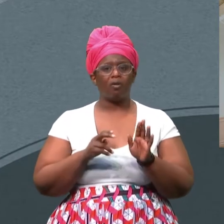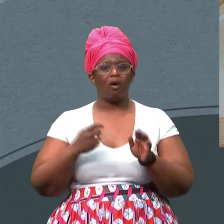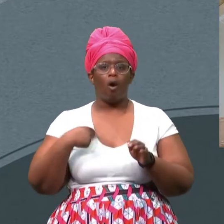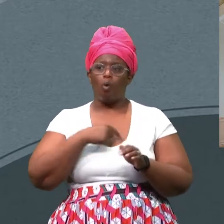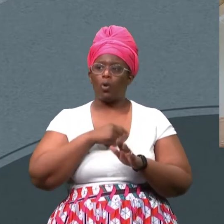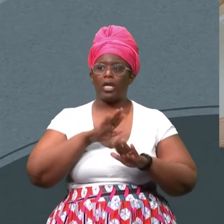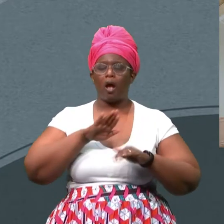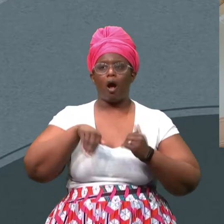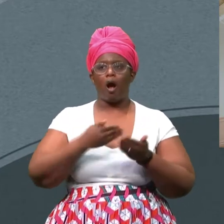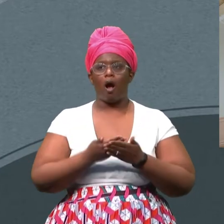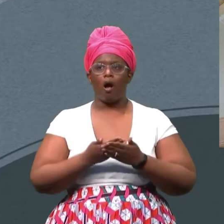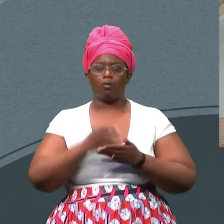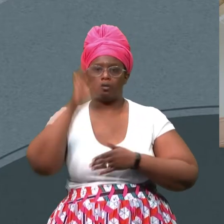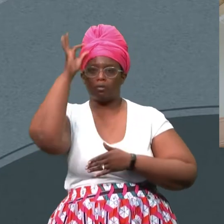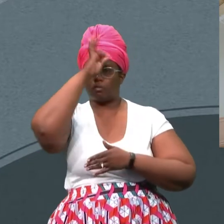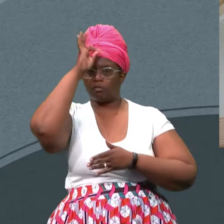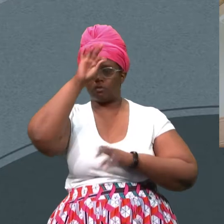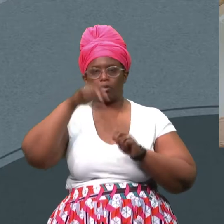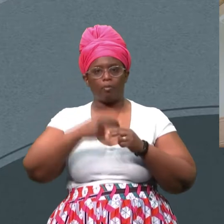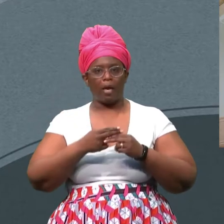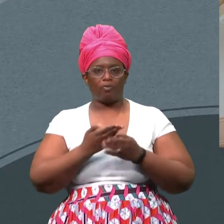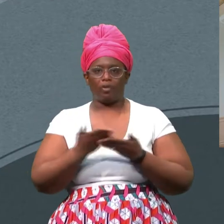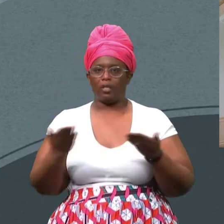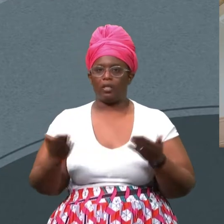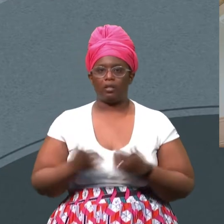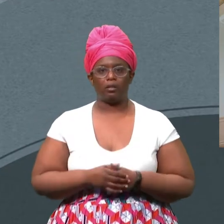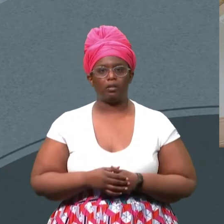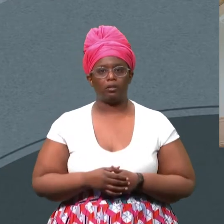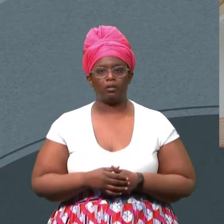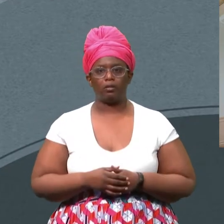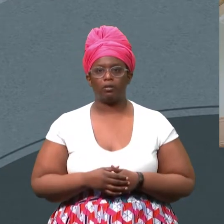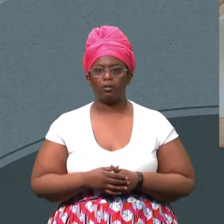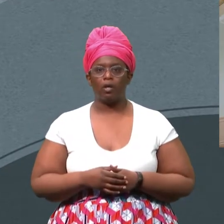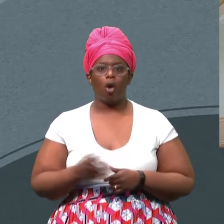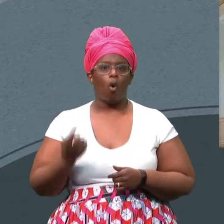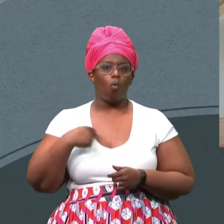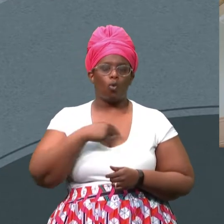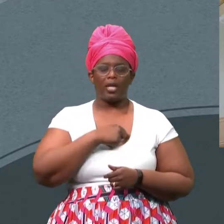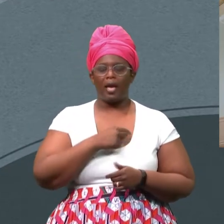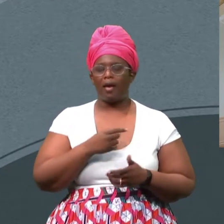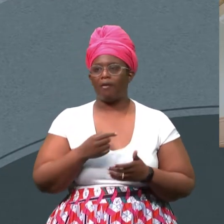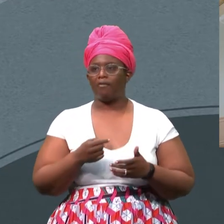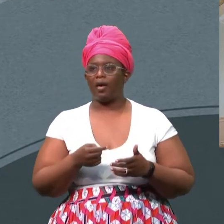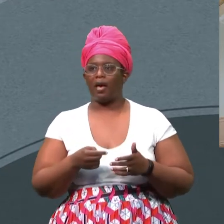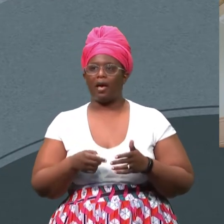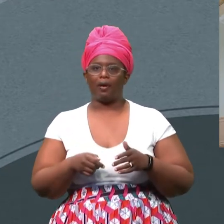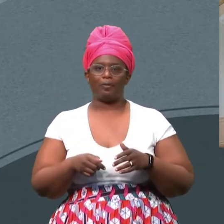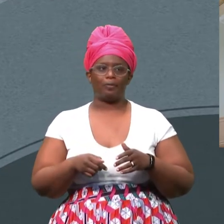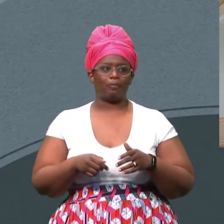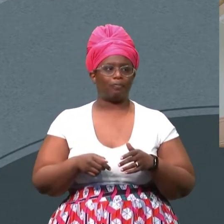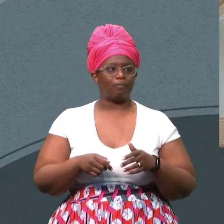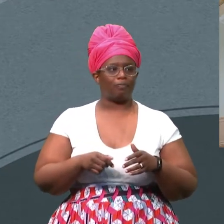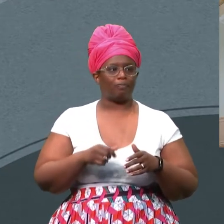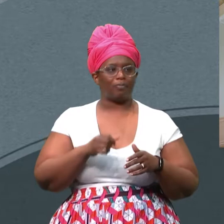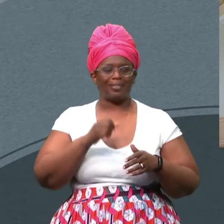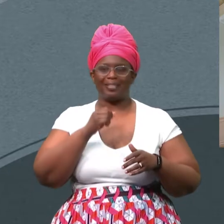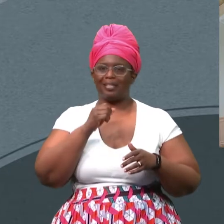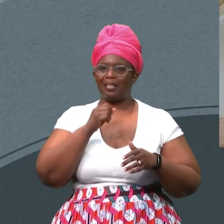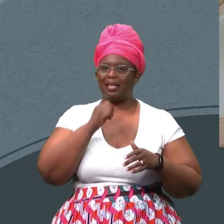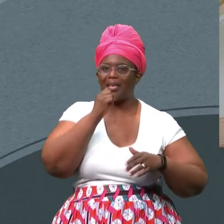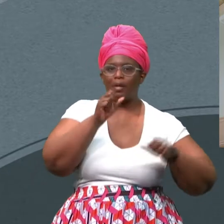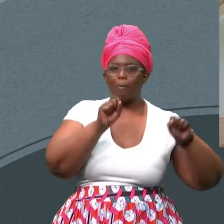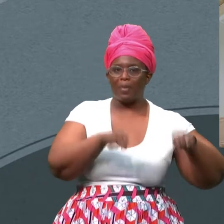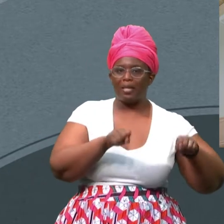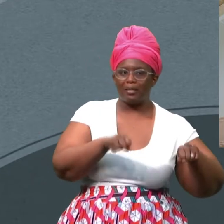spots. I certainly have mine. All of us have our inability to see things from the lens of